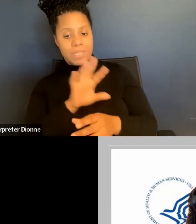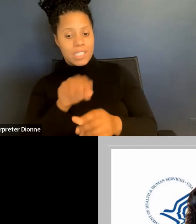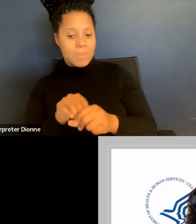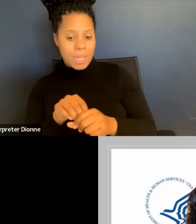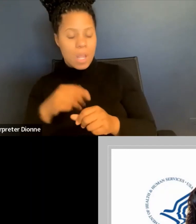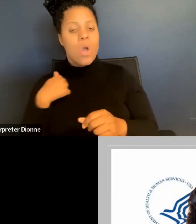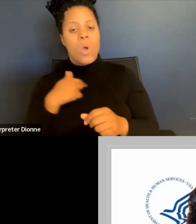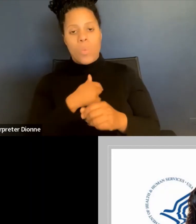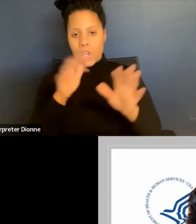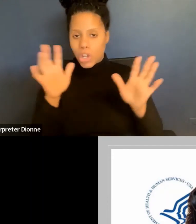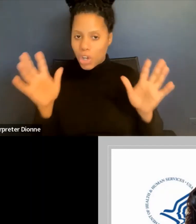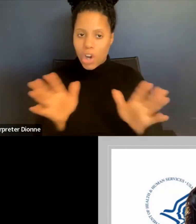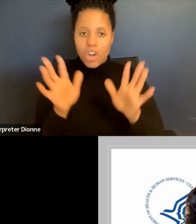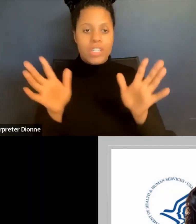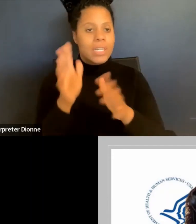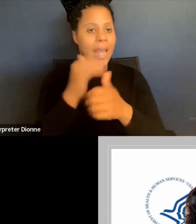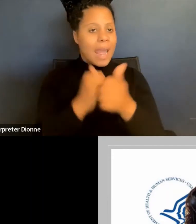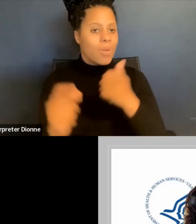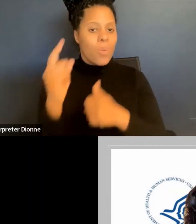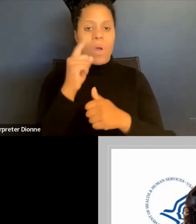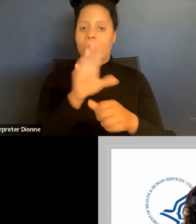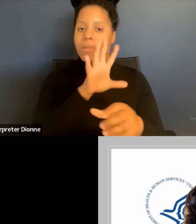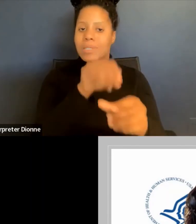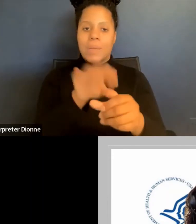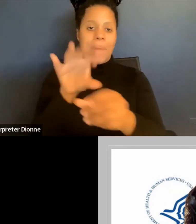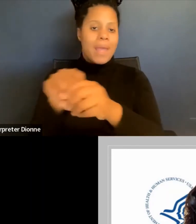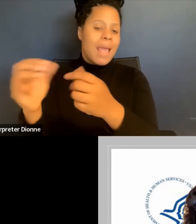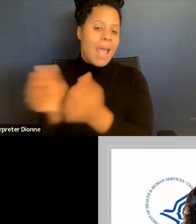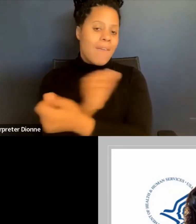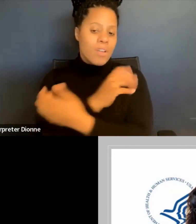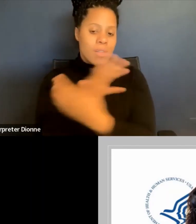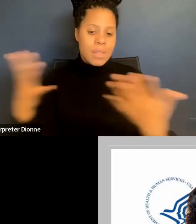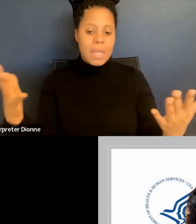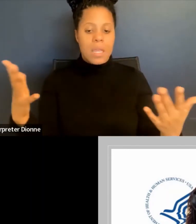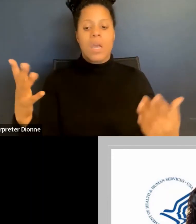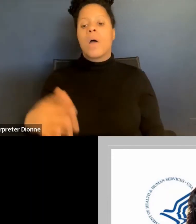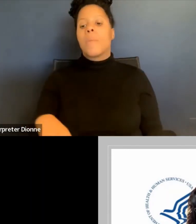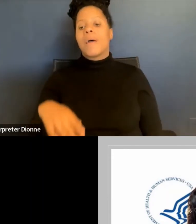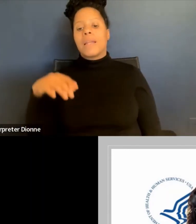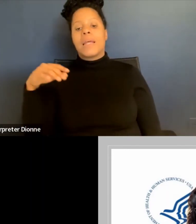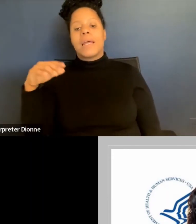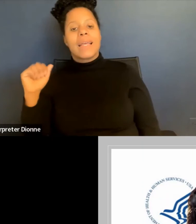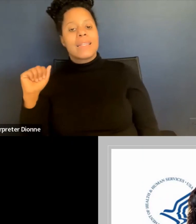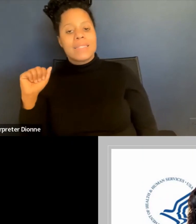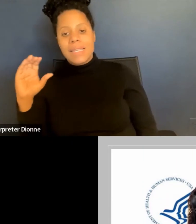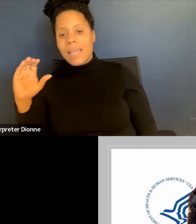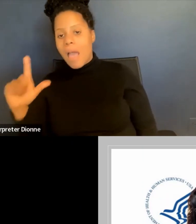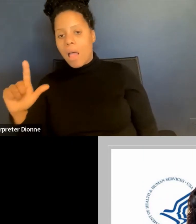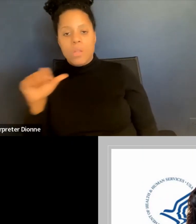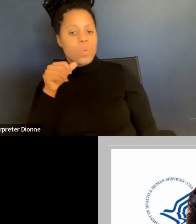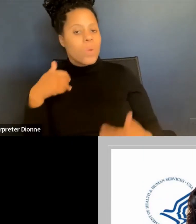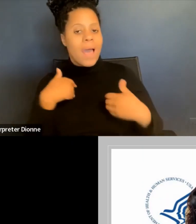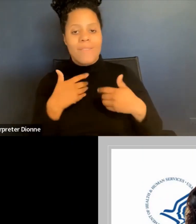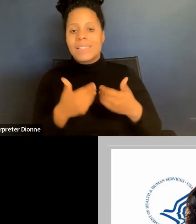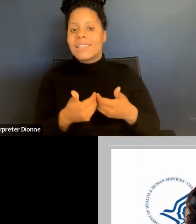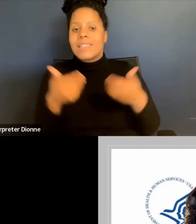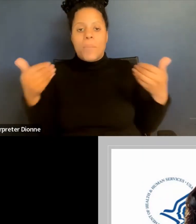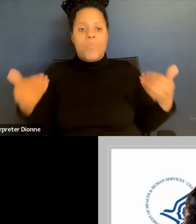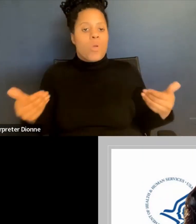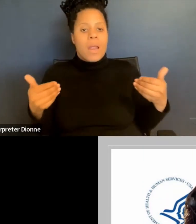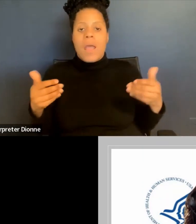encouraging everyone to participate in everything, but ACL does not have a separate way to get folks